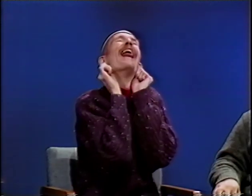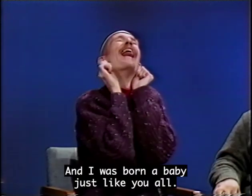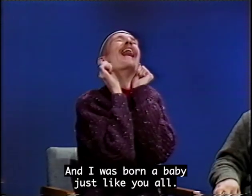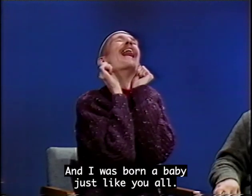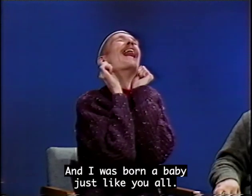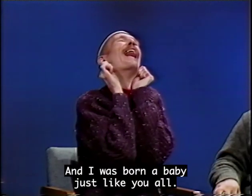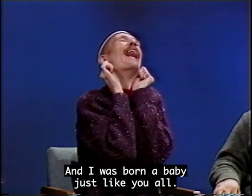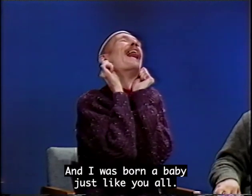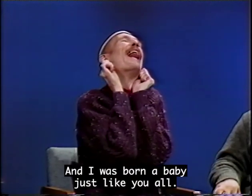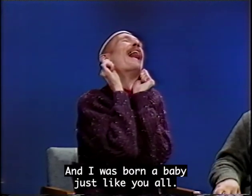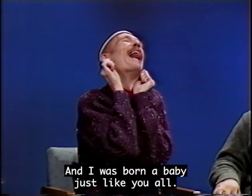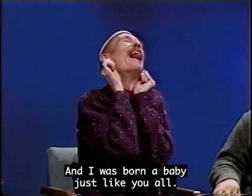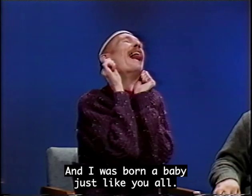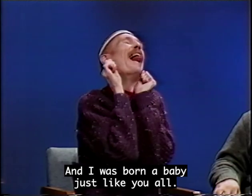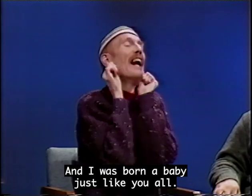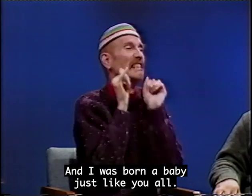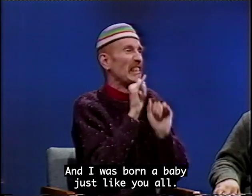And I was born a baby, just like you all.